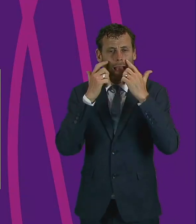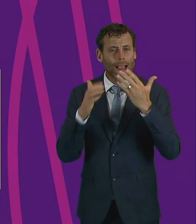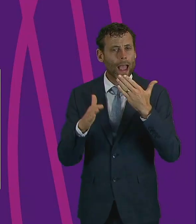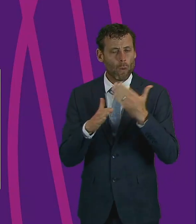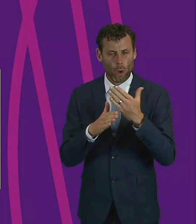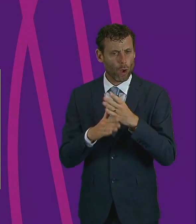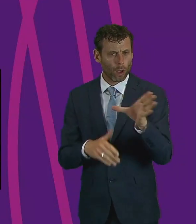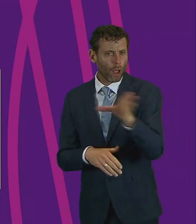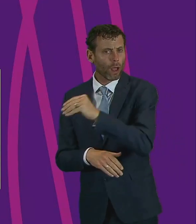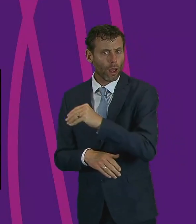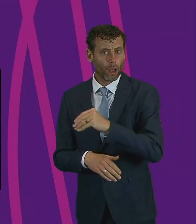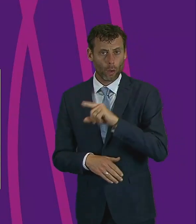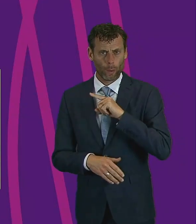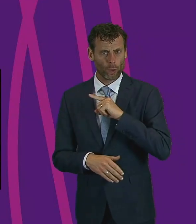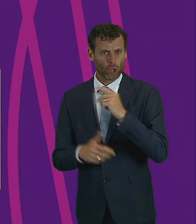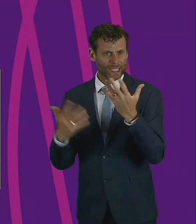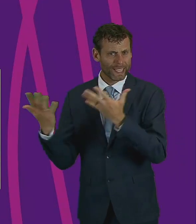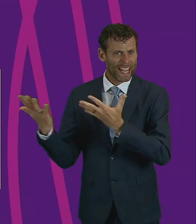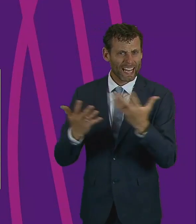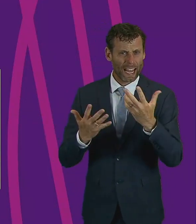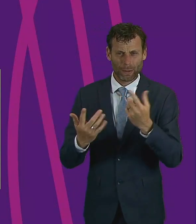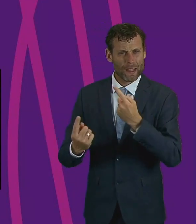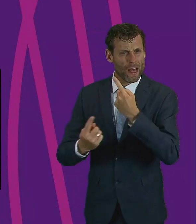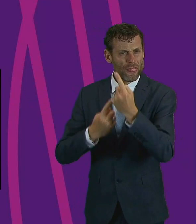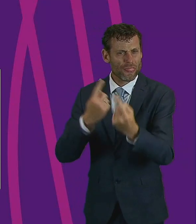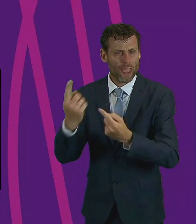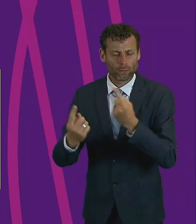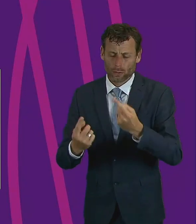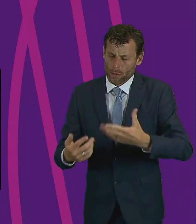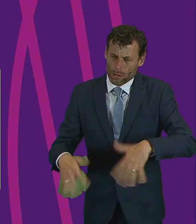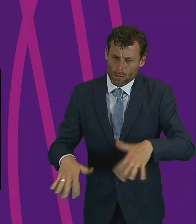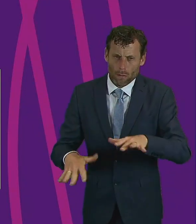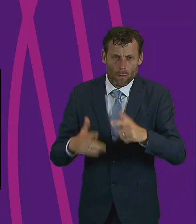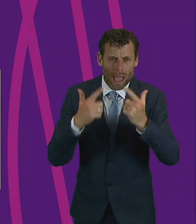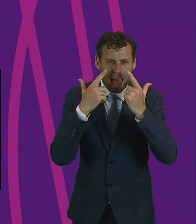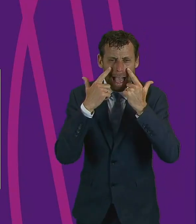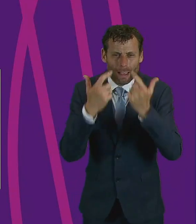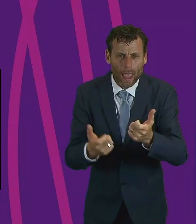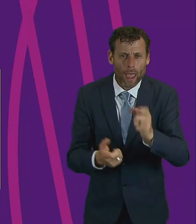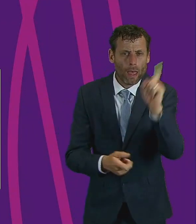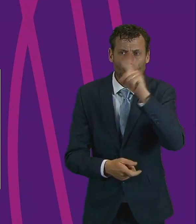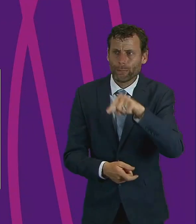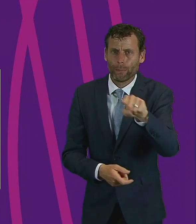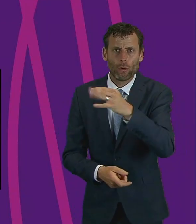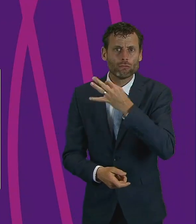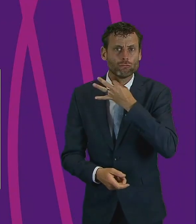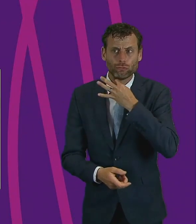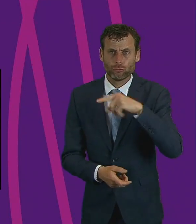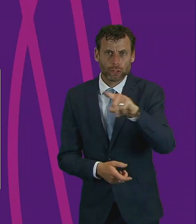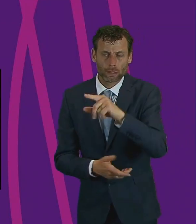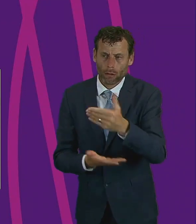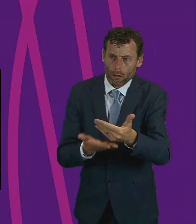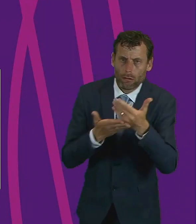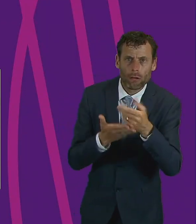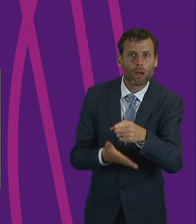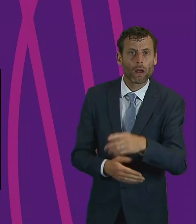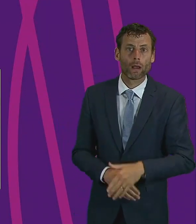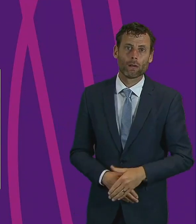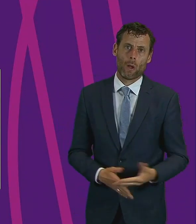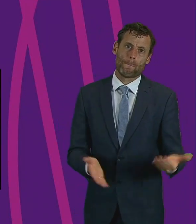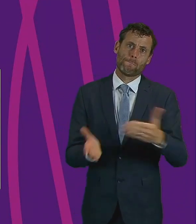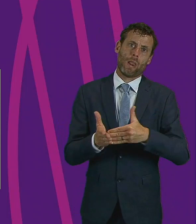Over the past 10 weeks, you've done so much to look after the vulnerable in our society. And also thanks to all the emergency